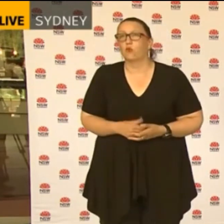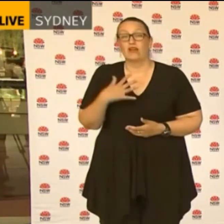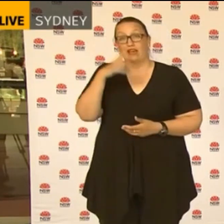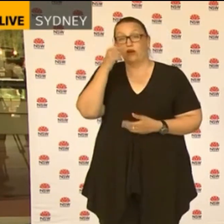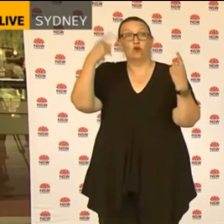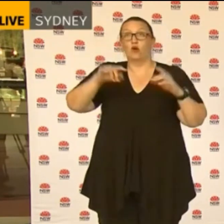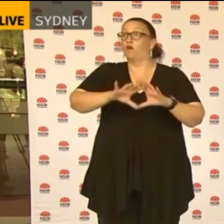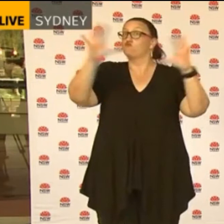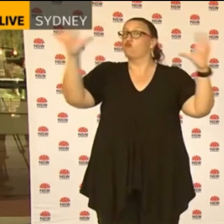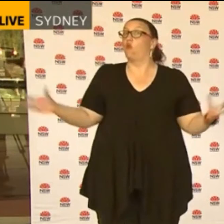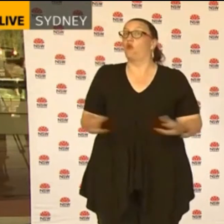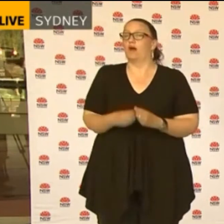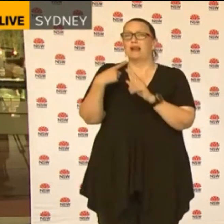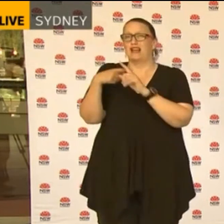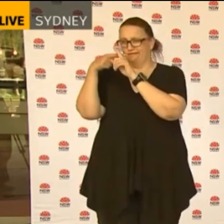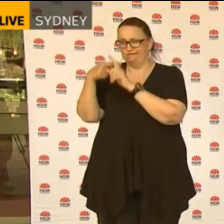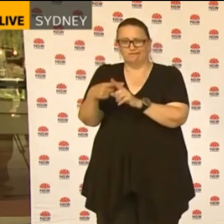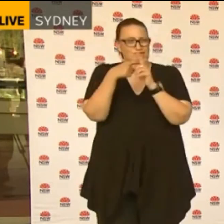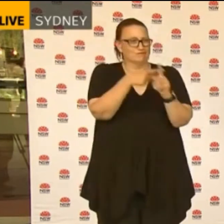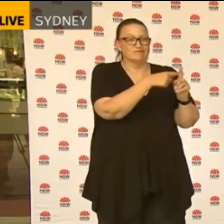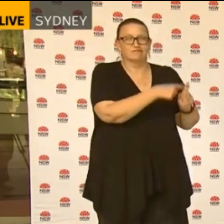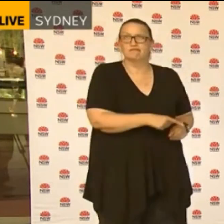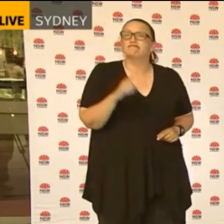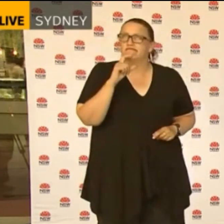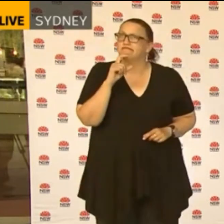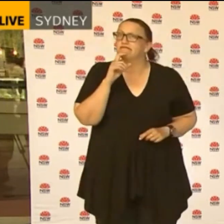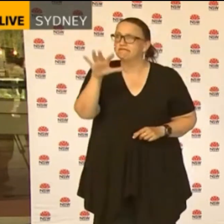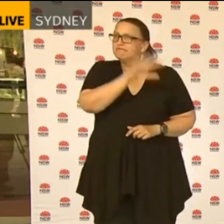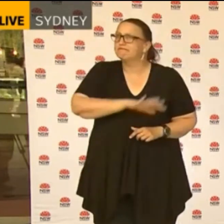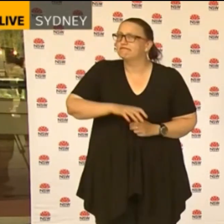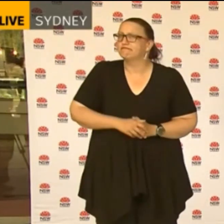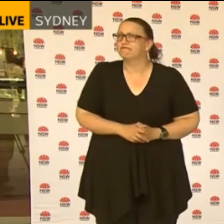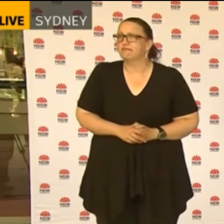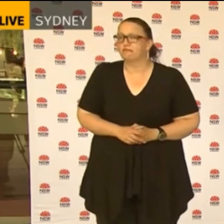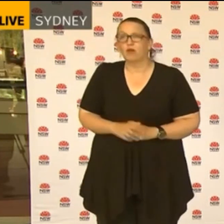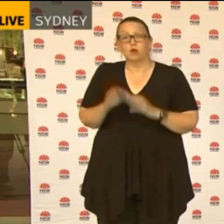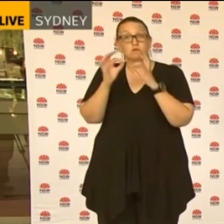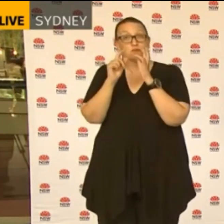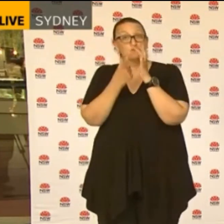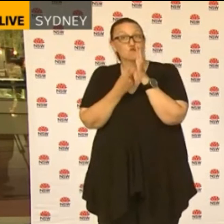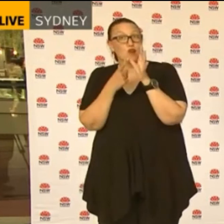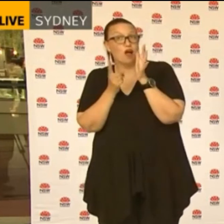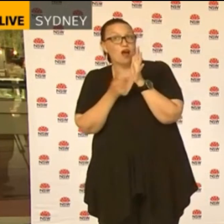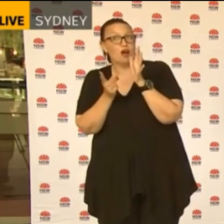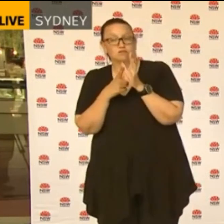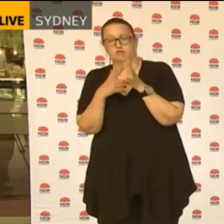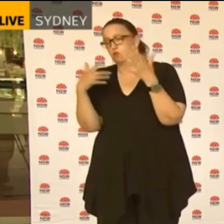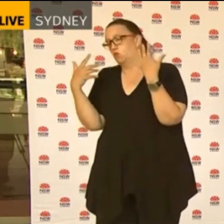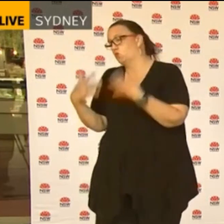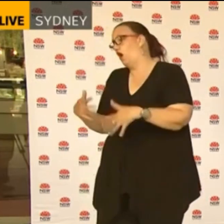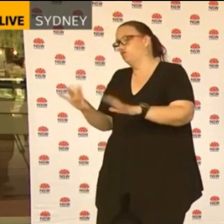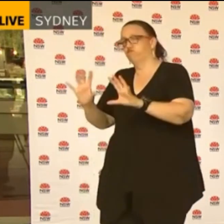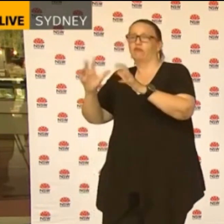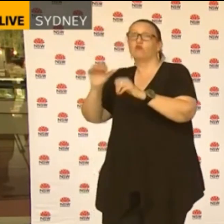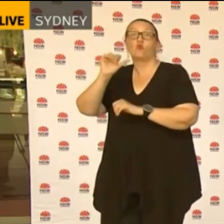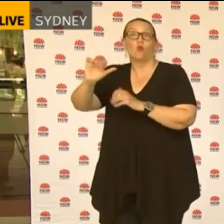just say a big thank you to the Berejiklian community and the Berejiklian and the local government areas surrounding that. The testing rates have been really good in that area. You